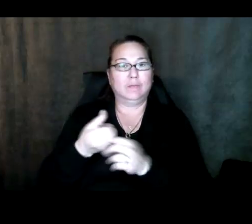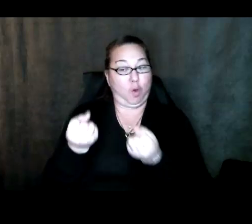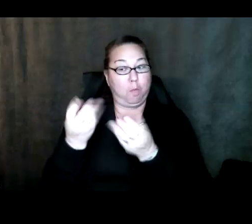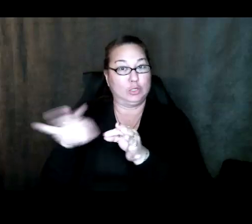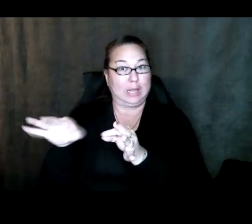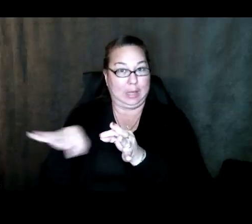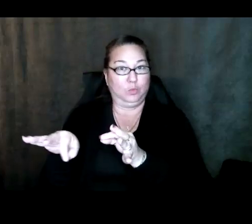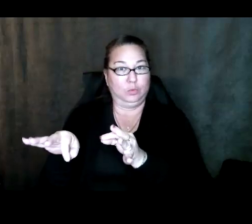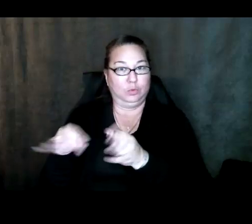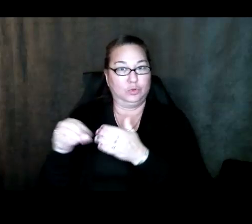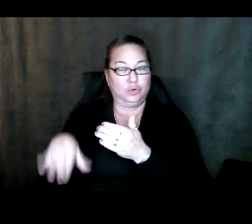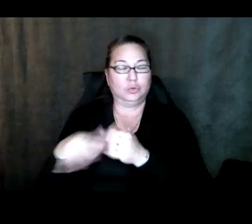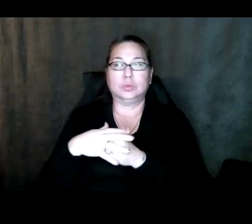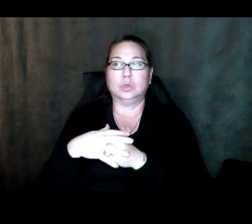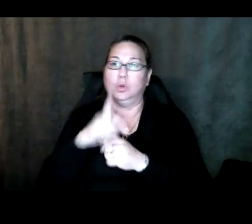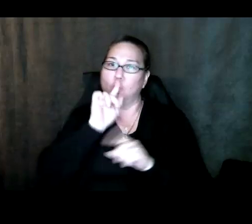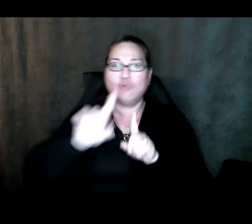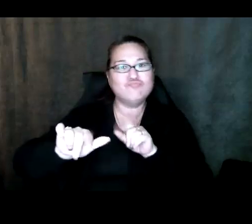students who attend schools